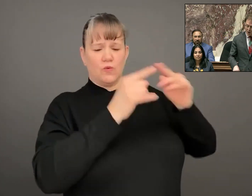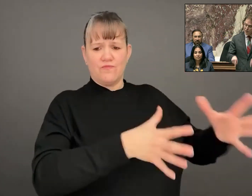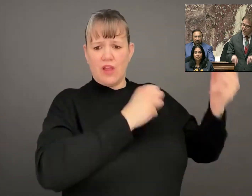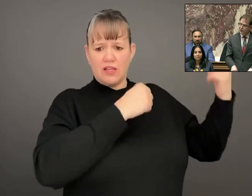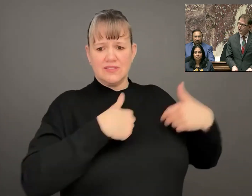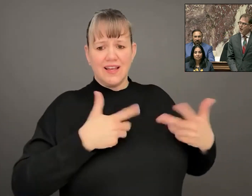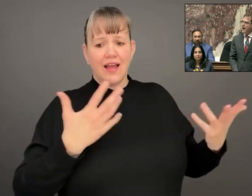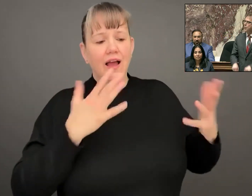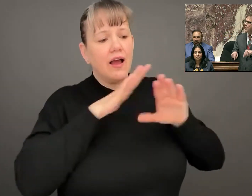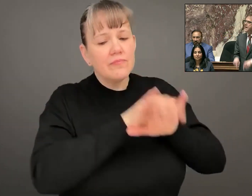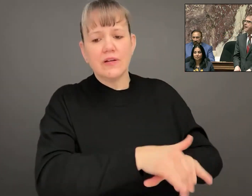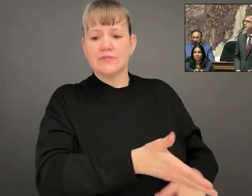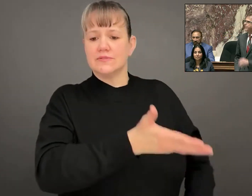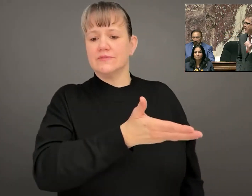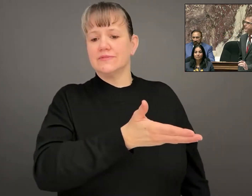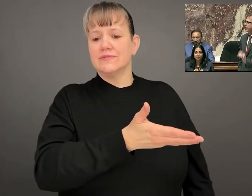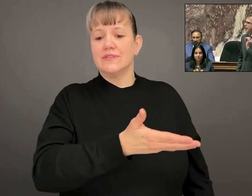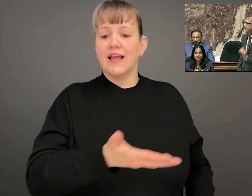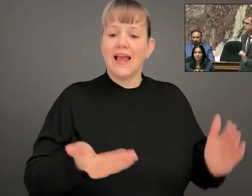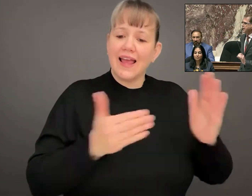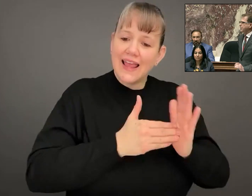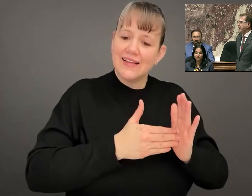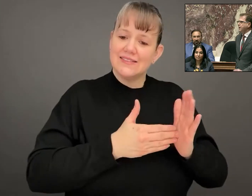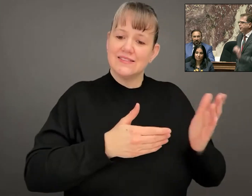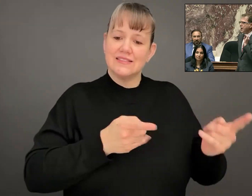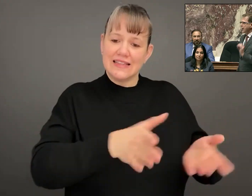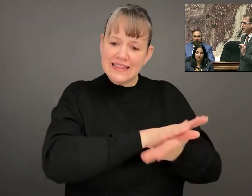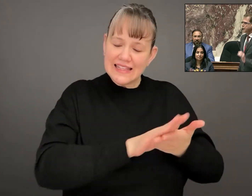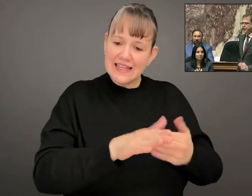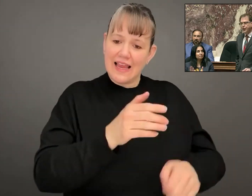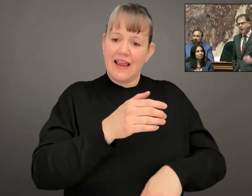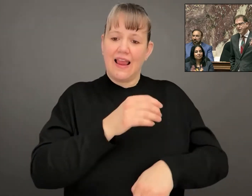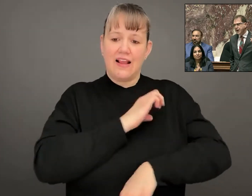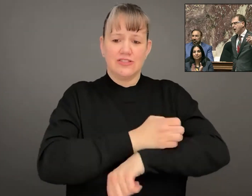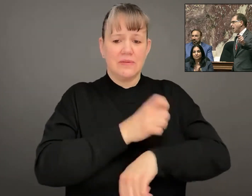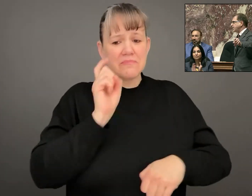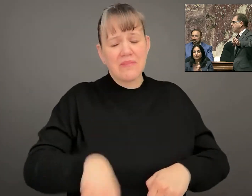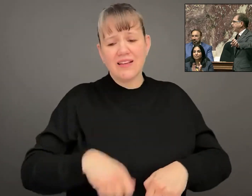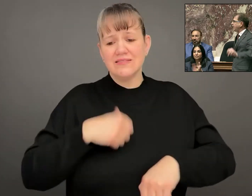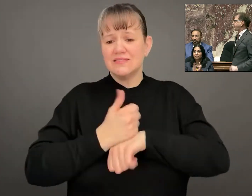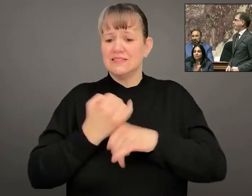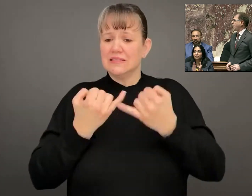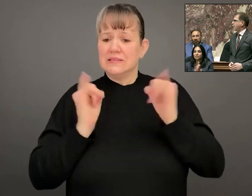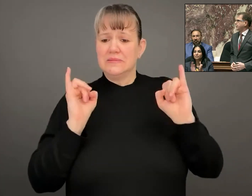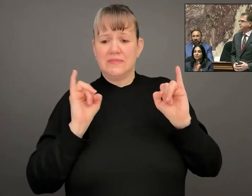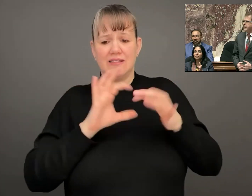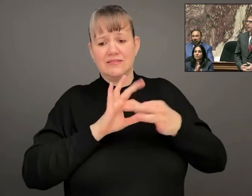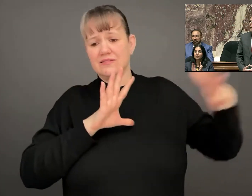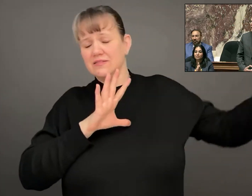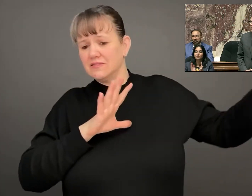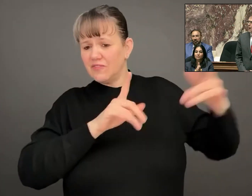Speaker. This is a time when we need to fight for energy independence and energy sovereignty, and they're against it,